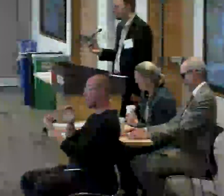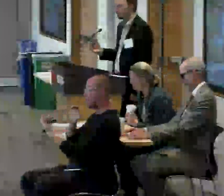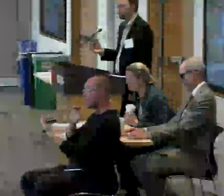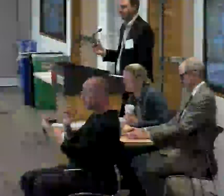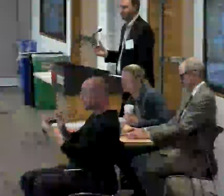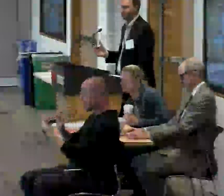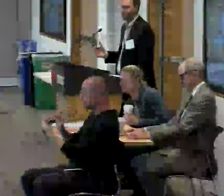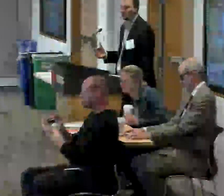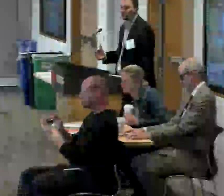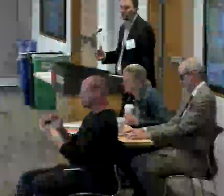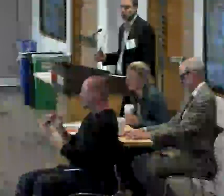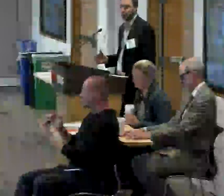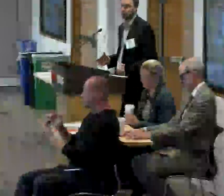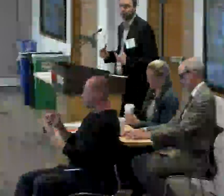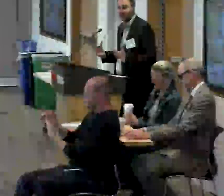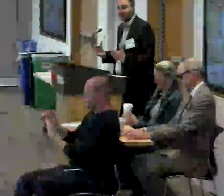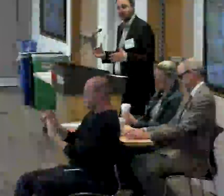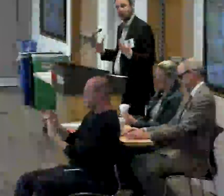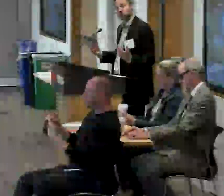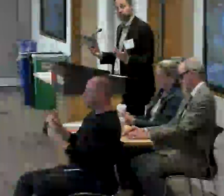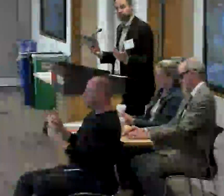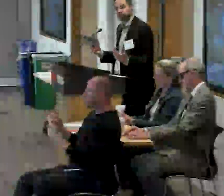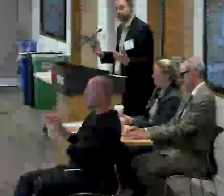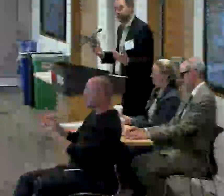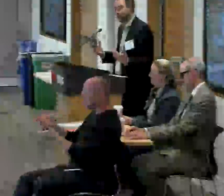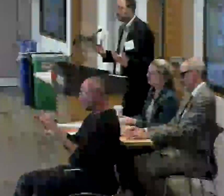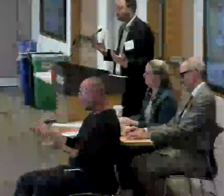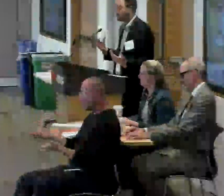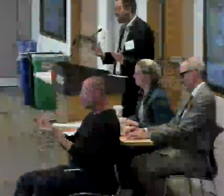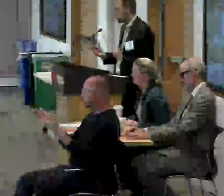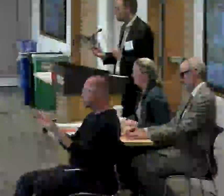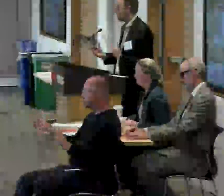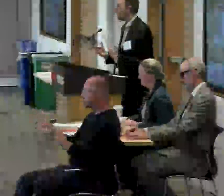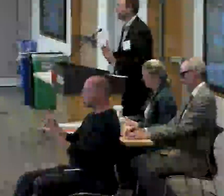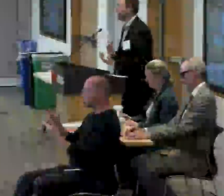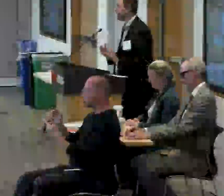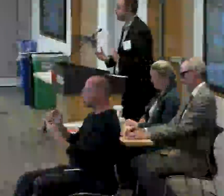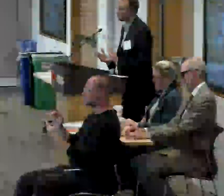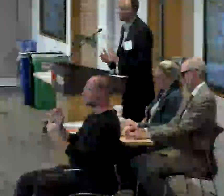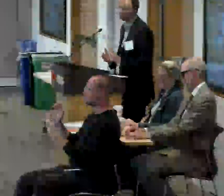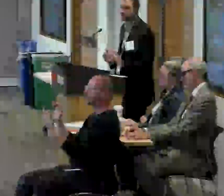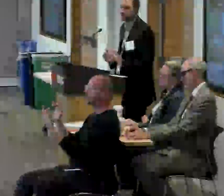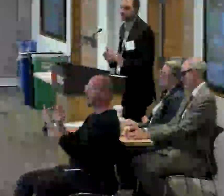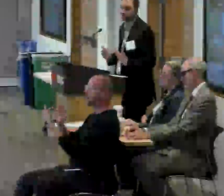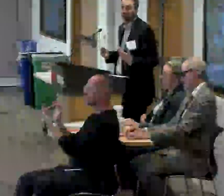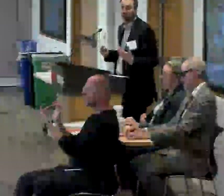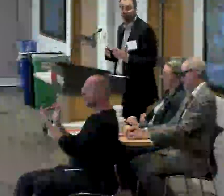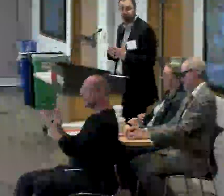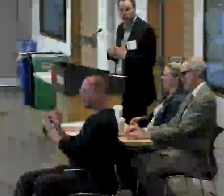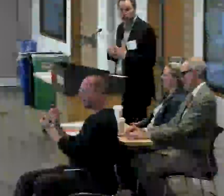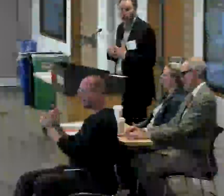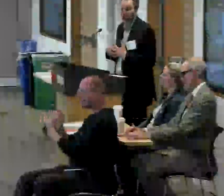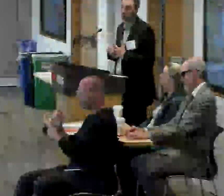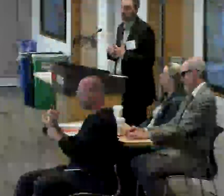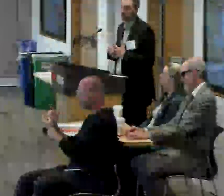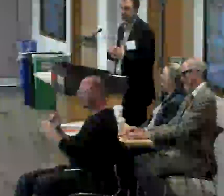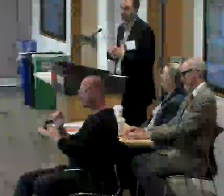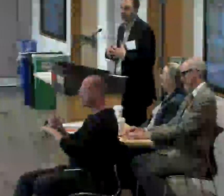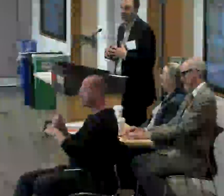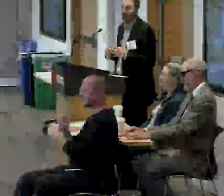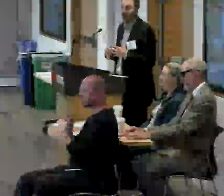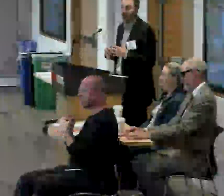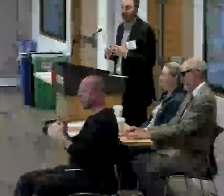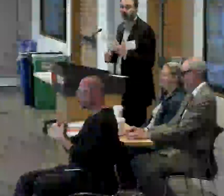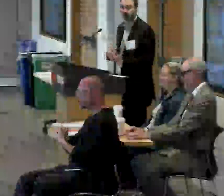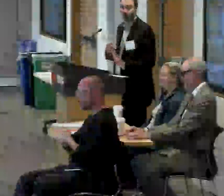meeting, we definitely want to breed and encourage networking and helping to build greater relationships, greater